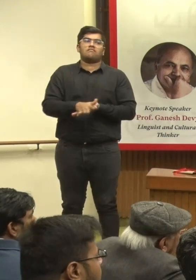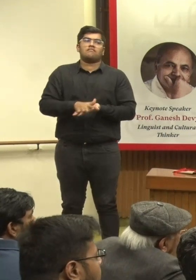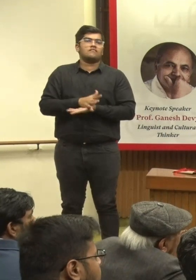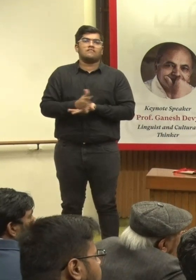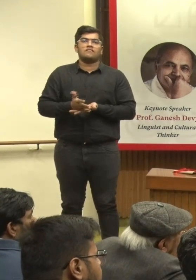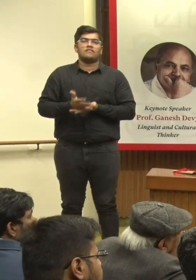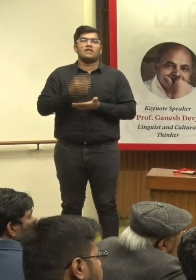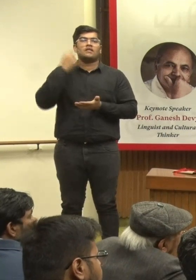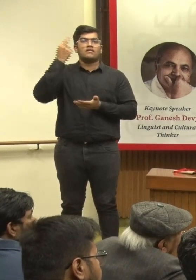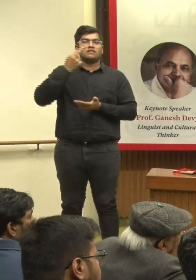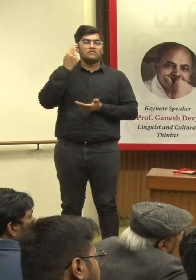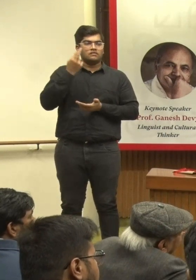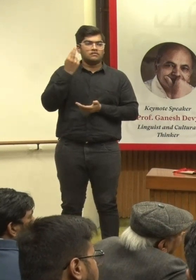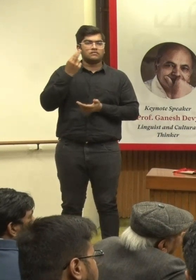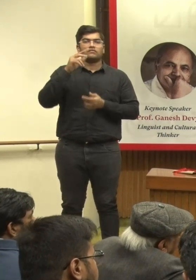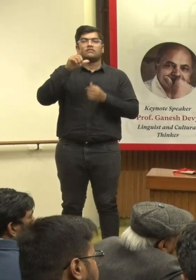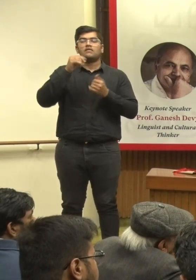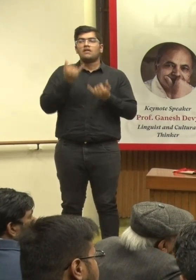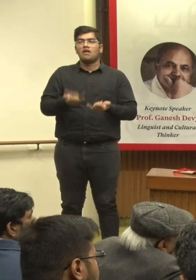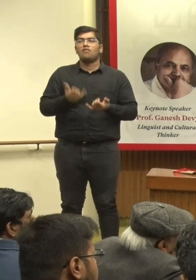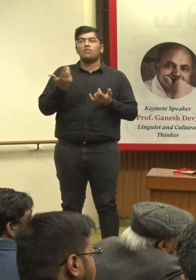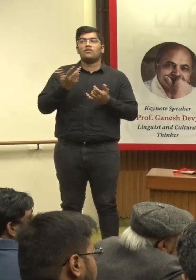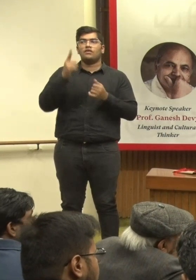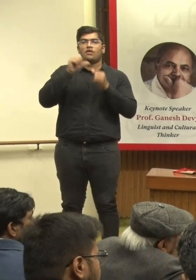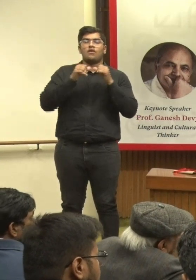Therefore, the law